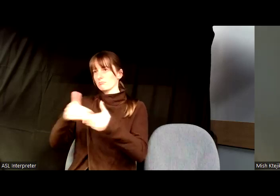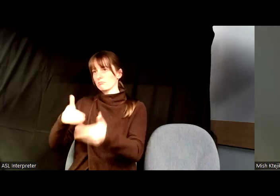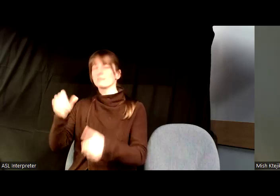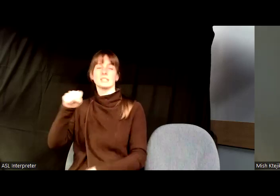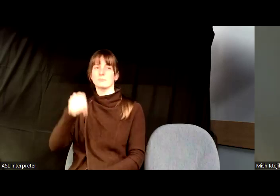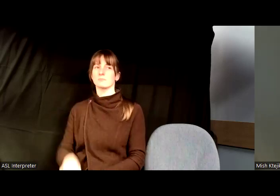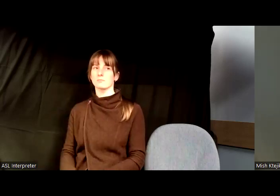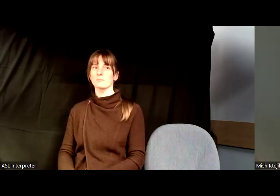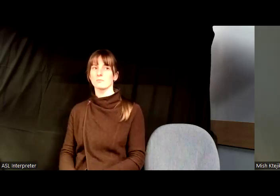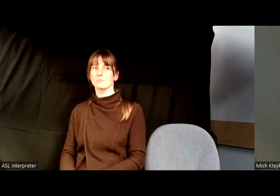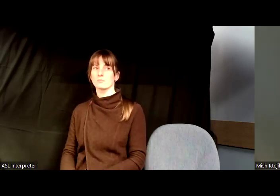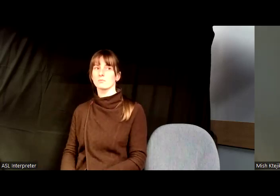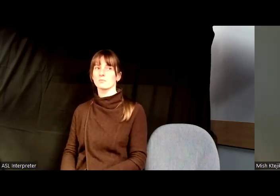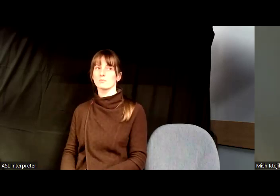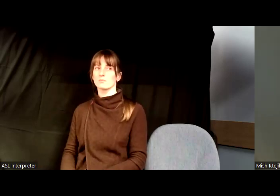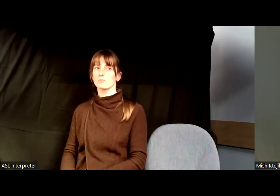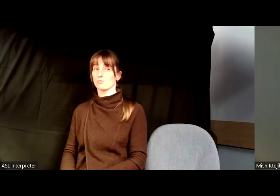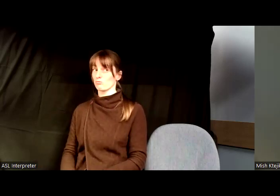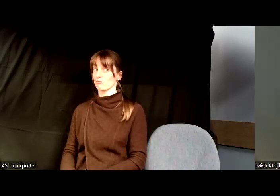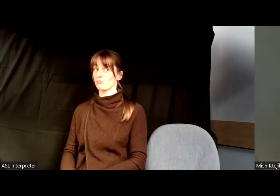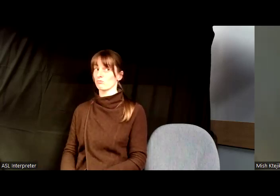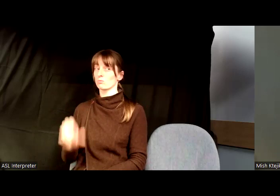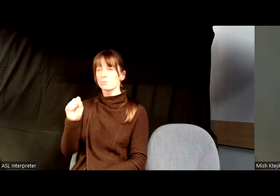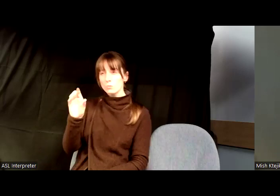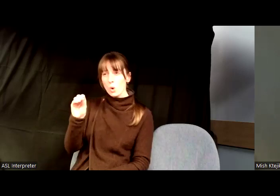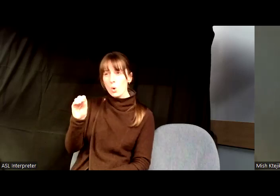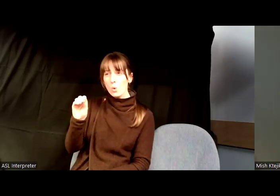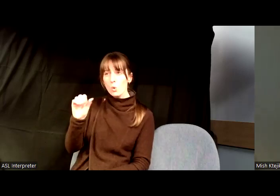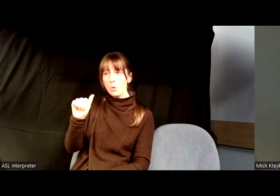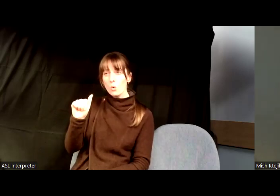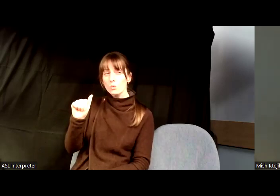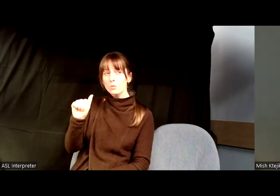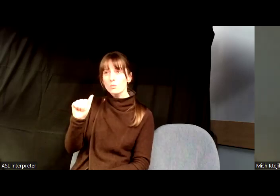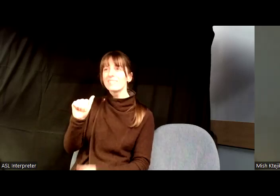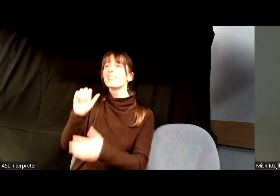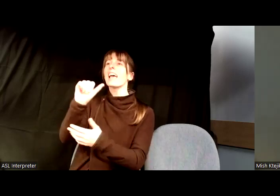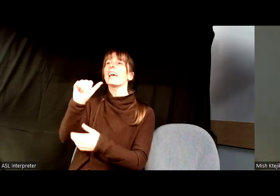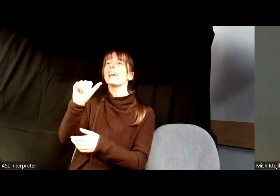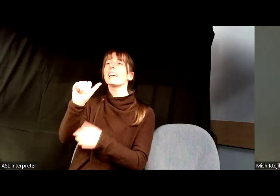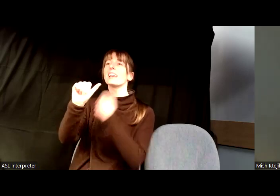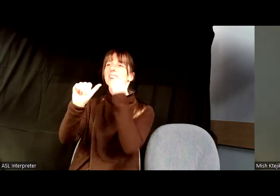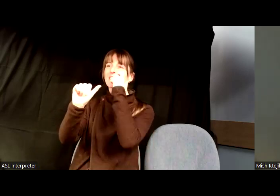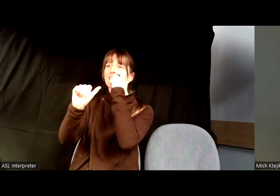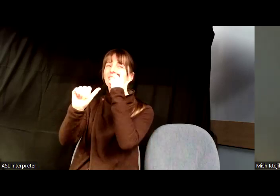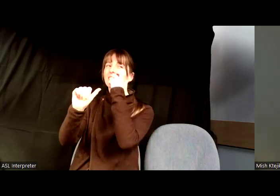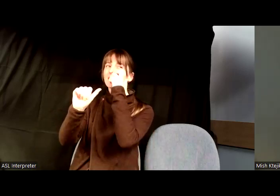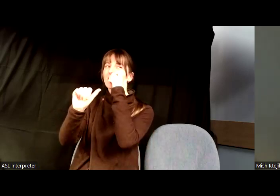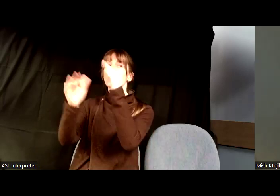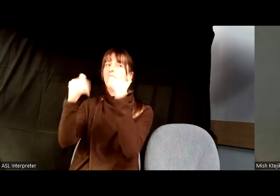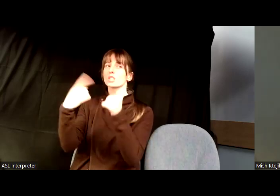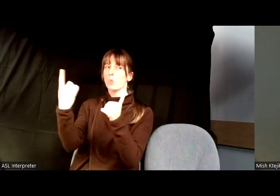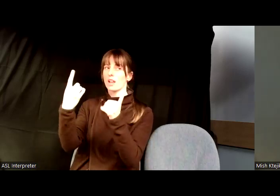But you've got the general. So the next one is the education license on page 8.